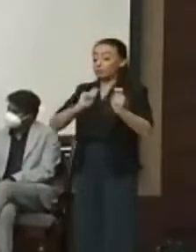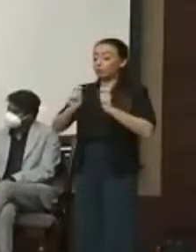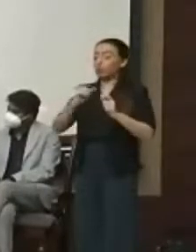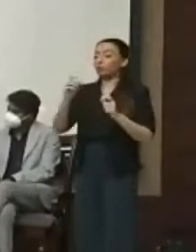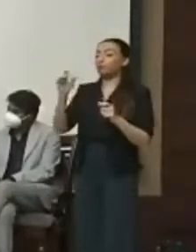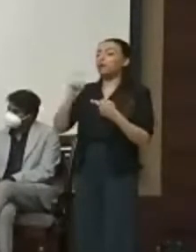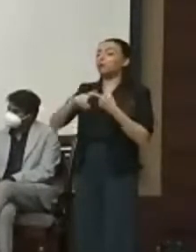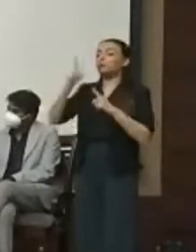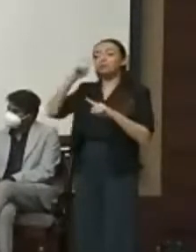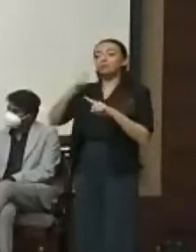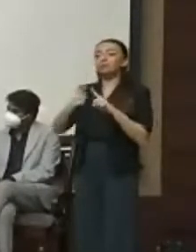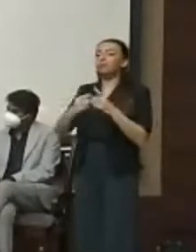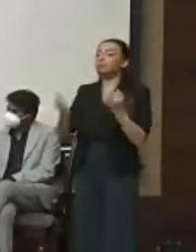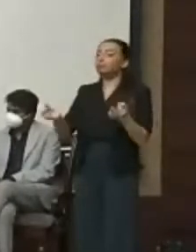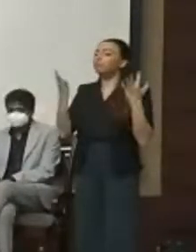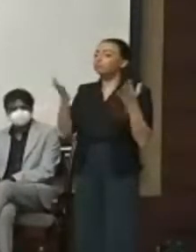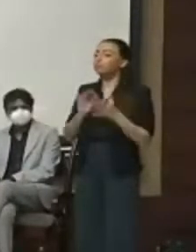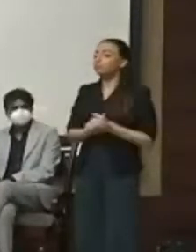expert.